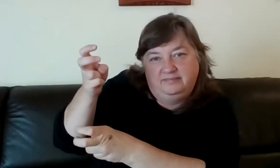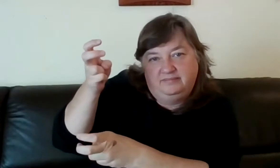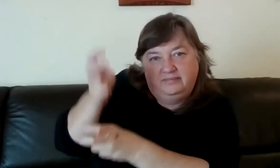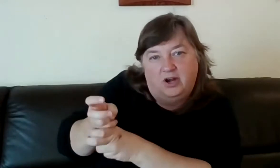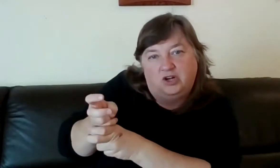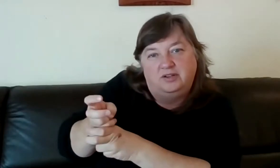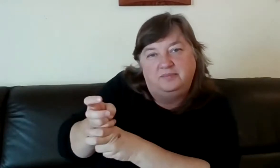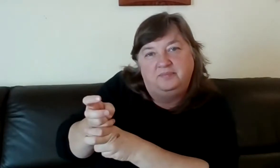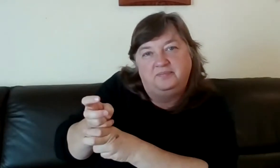Hard.